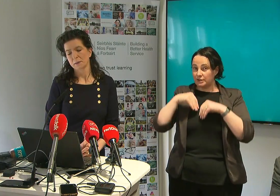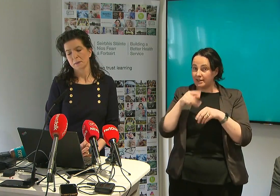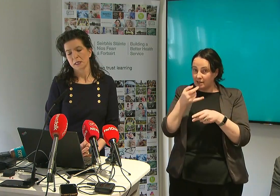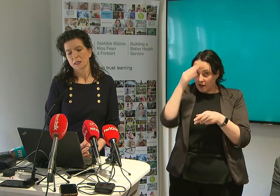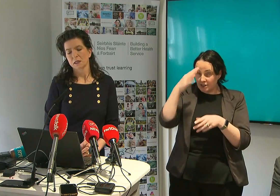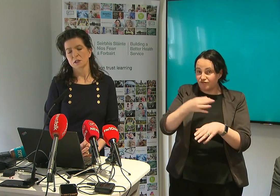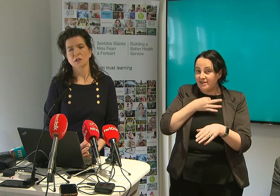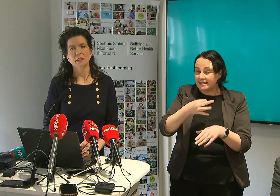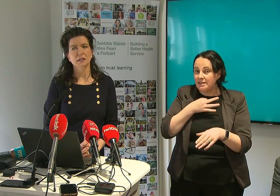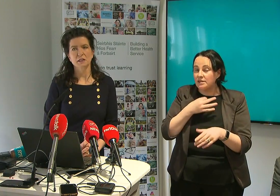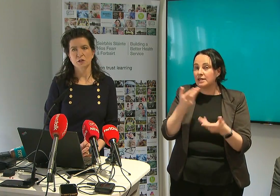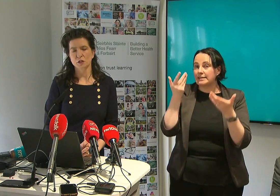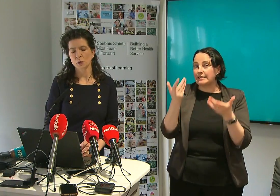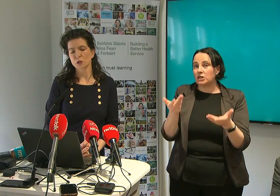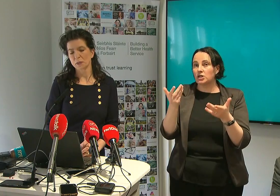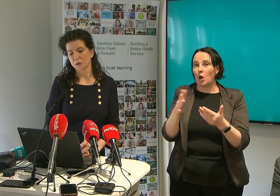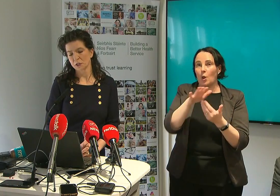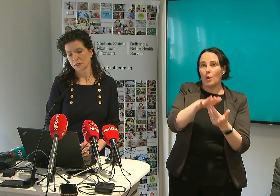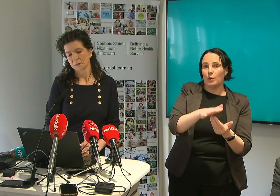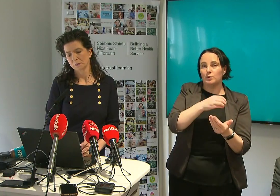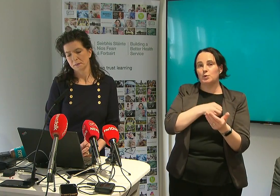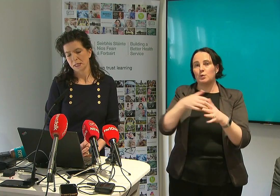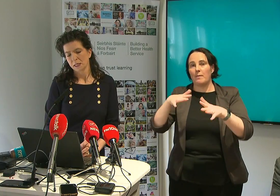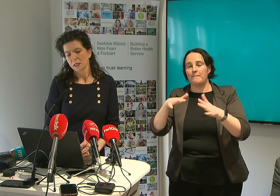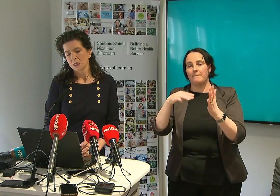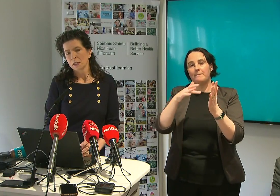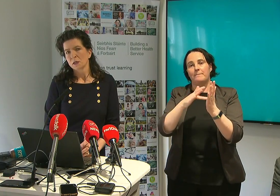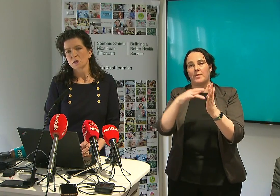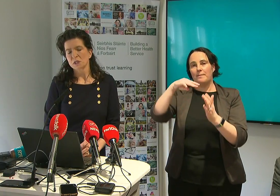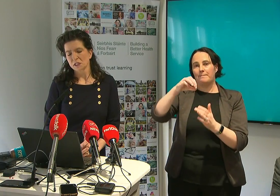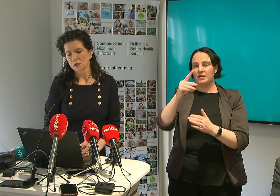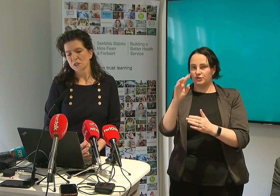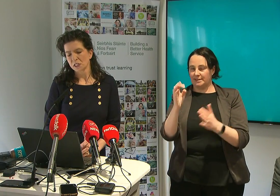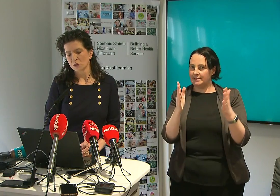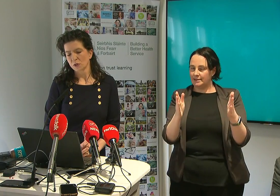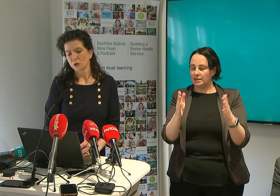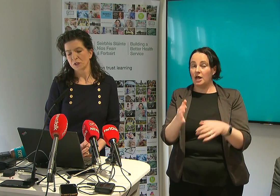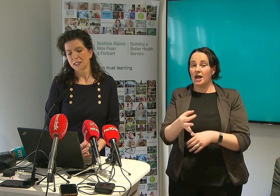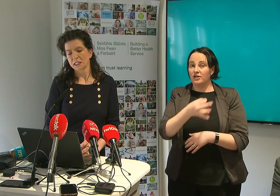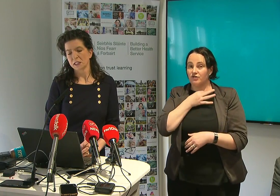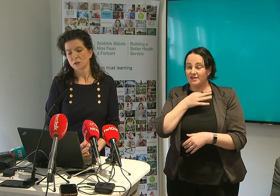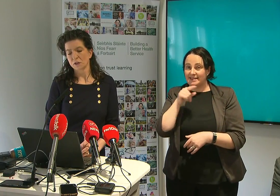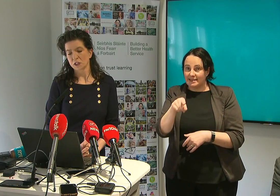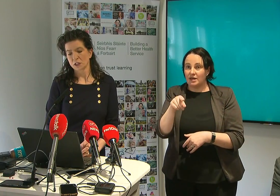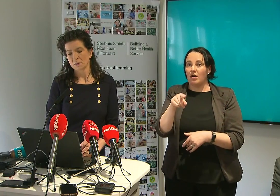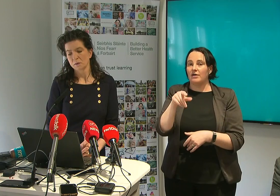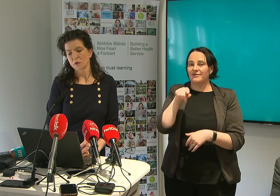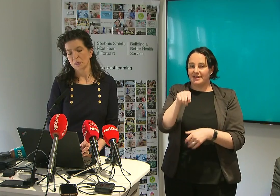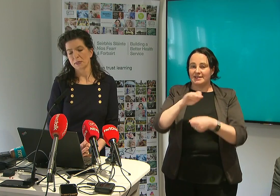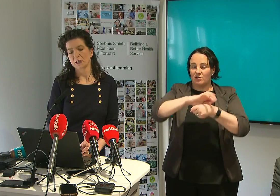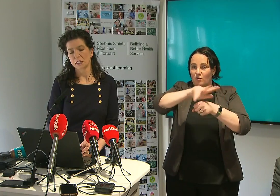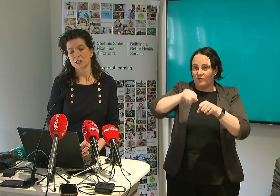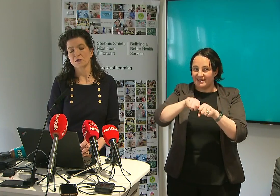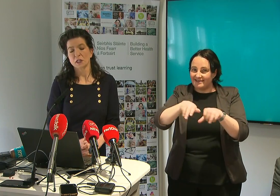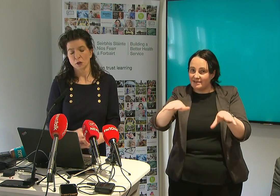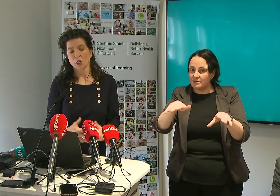Ireland, it's currently considered low to moderate. The risk associated with COVID-19 infection for